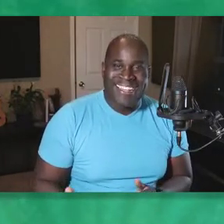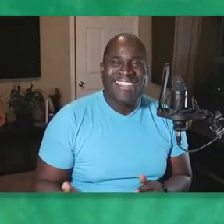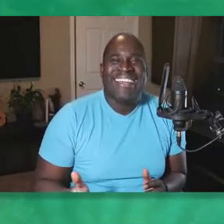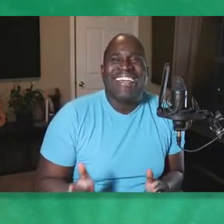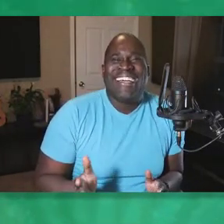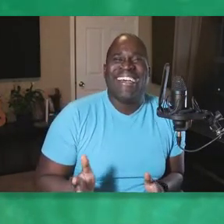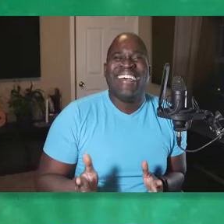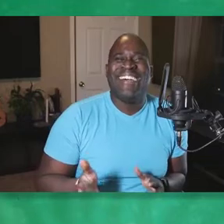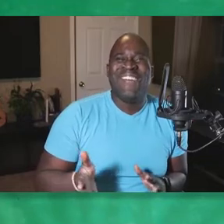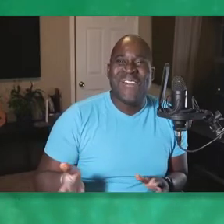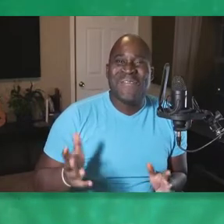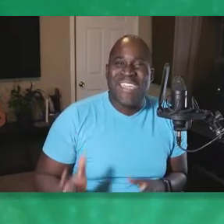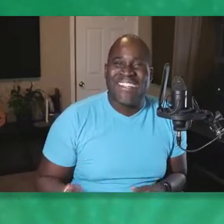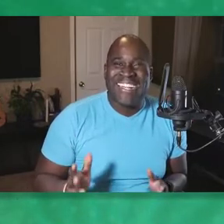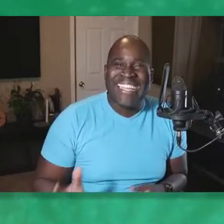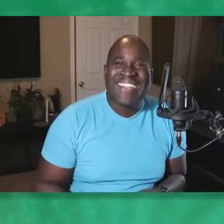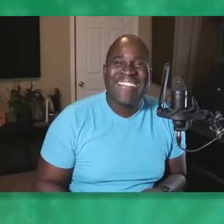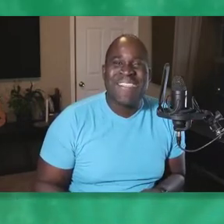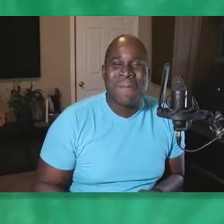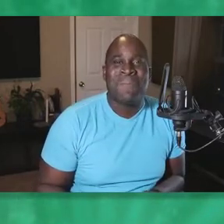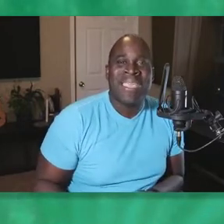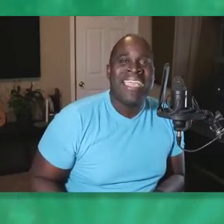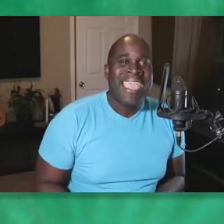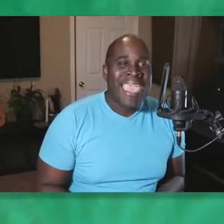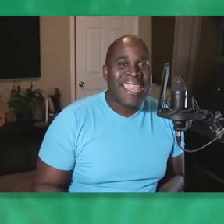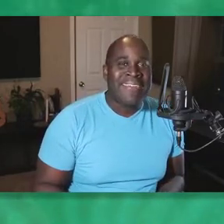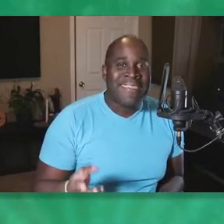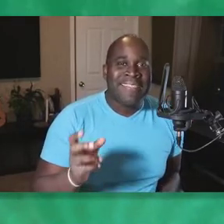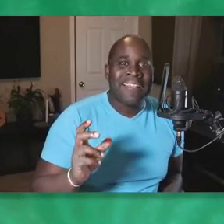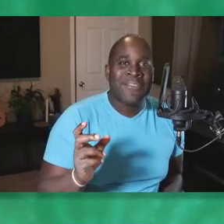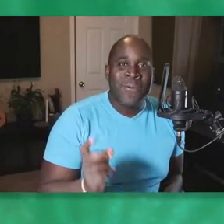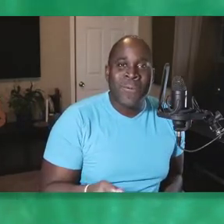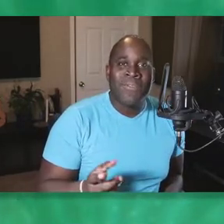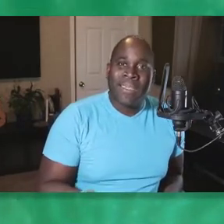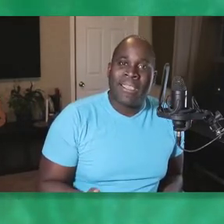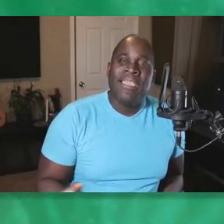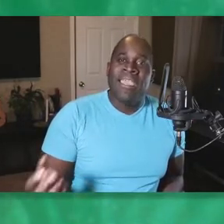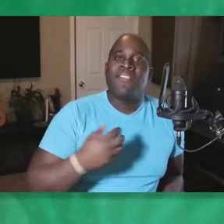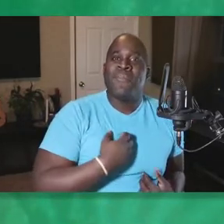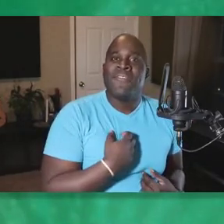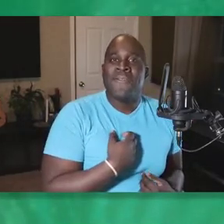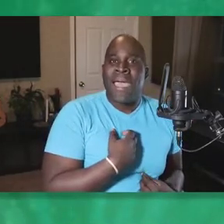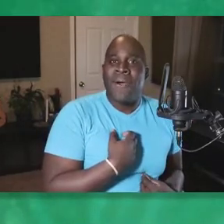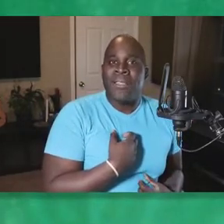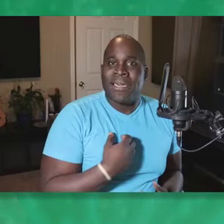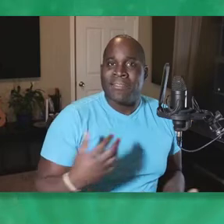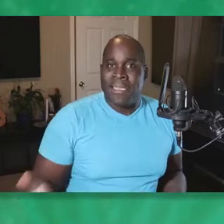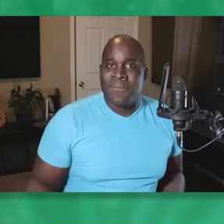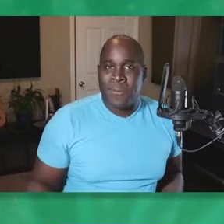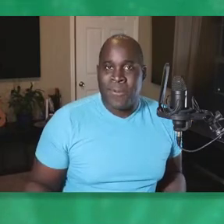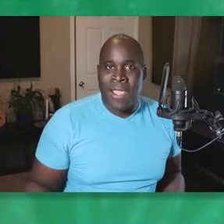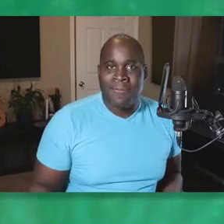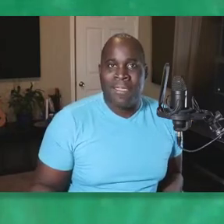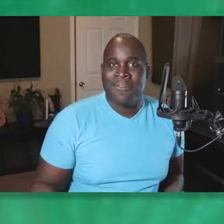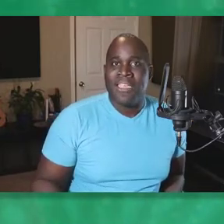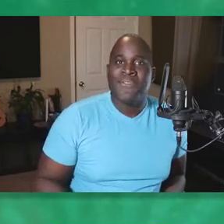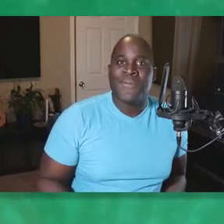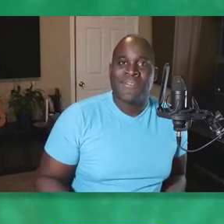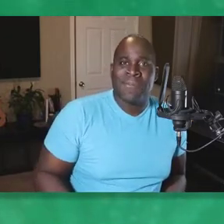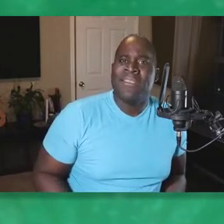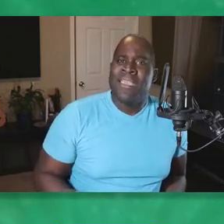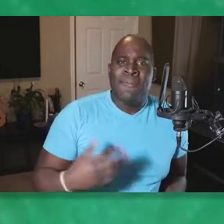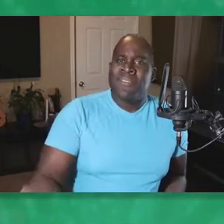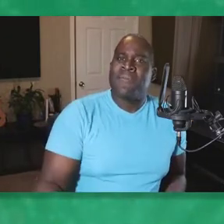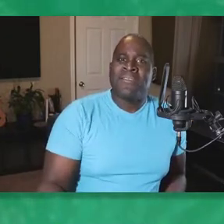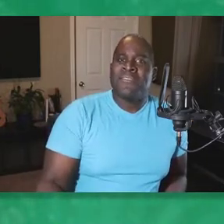transition when Varen hears them. And I think that's a cool thing. It speaks to how a lot of times when we were having conversations